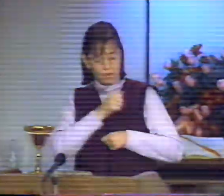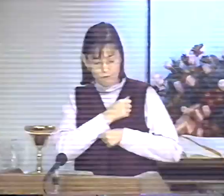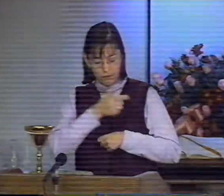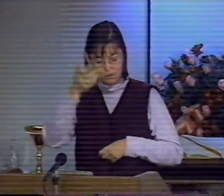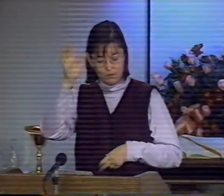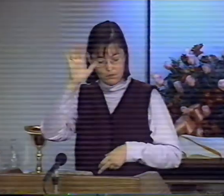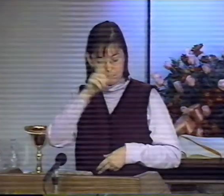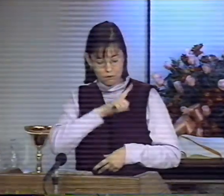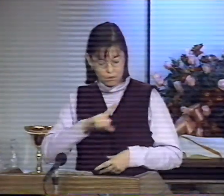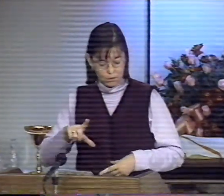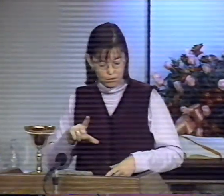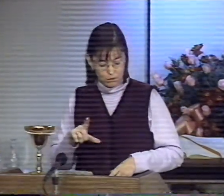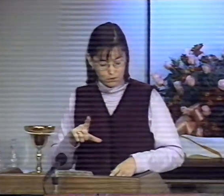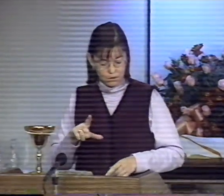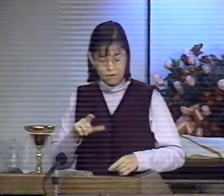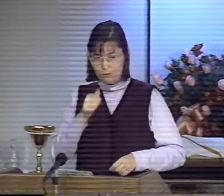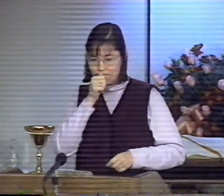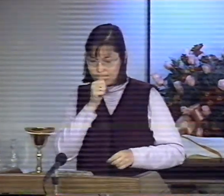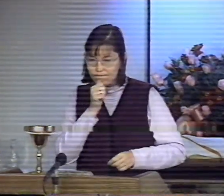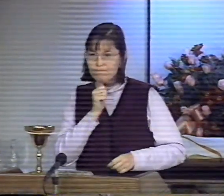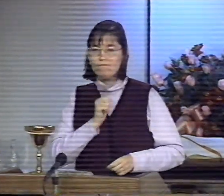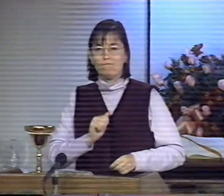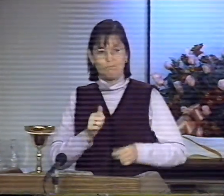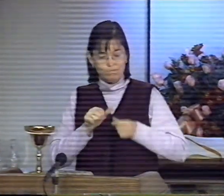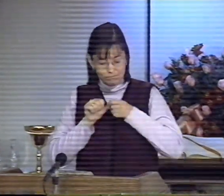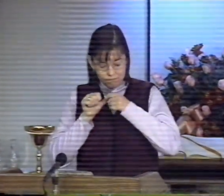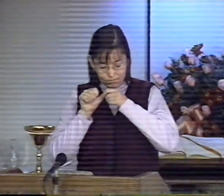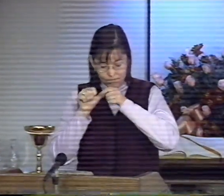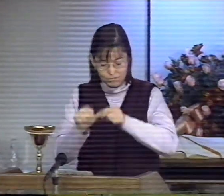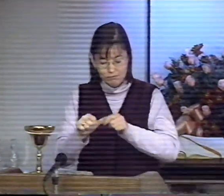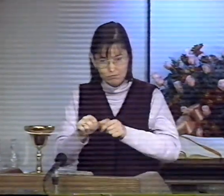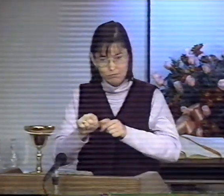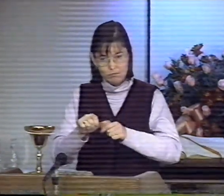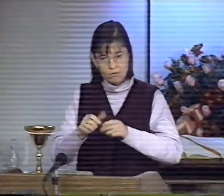and to the endurance of Christ.